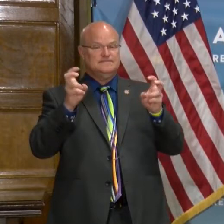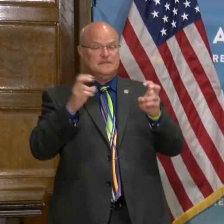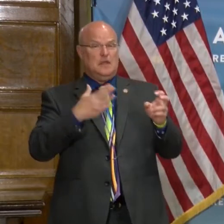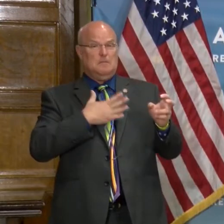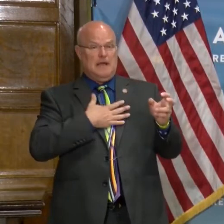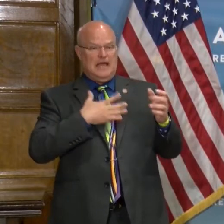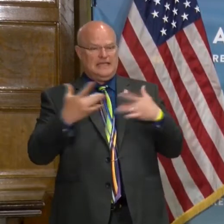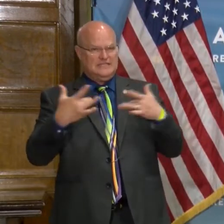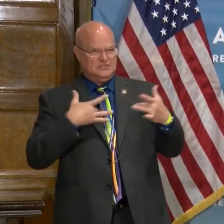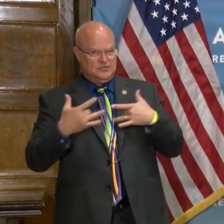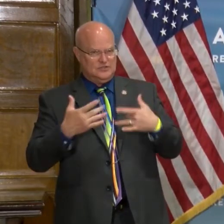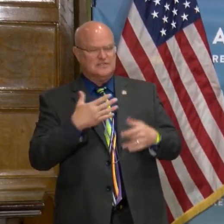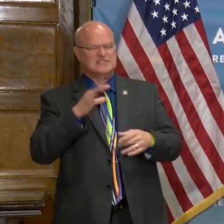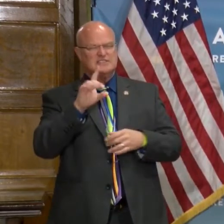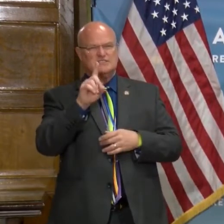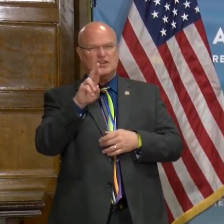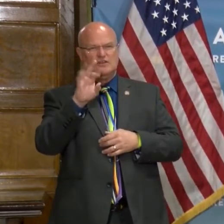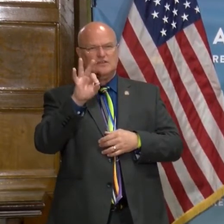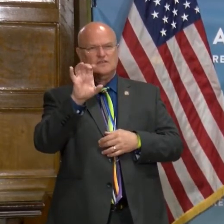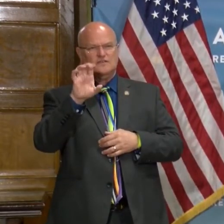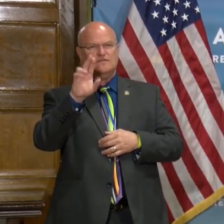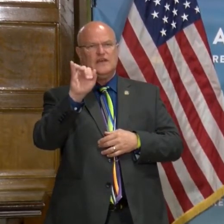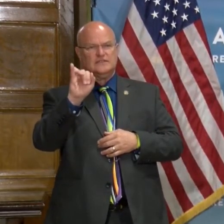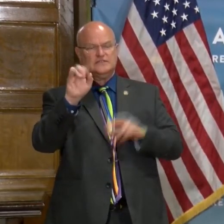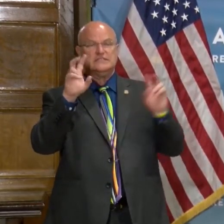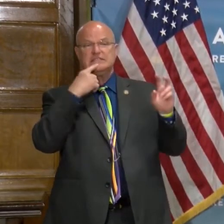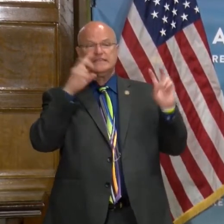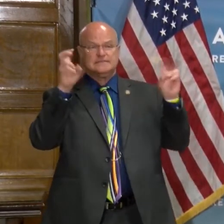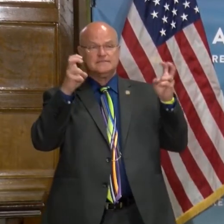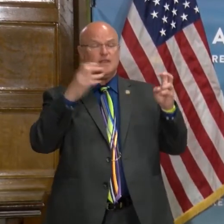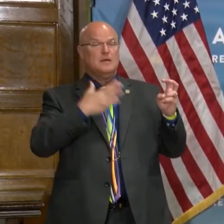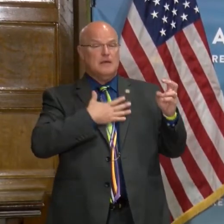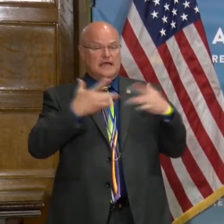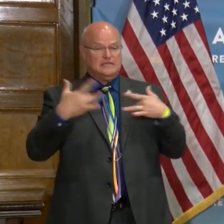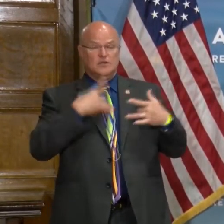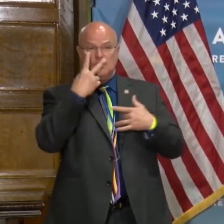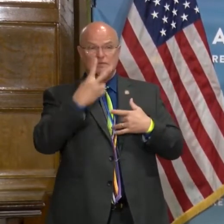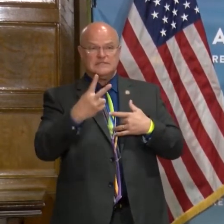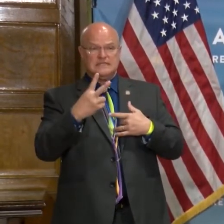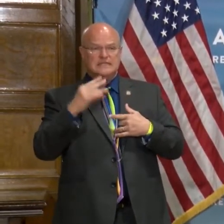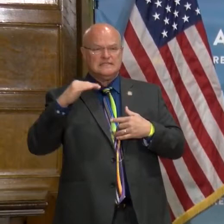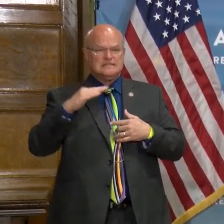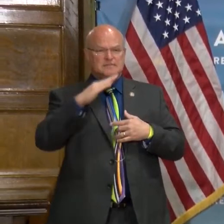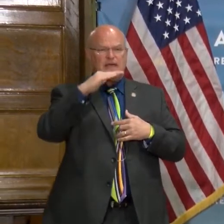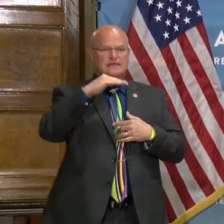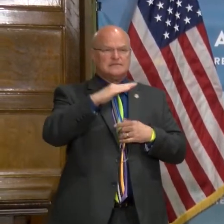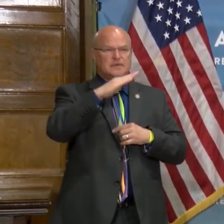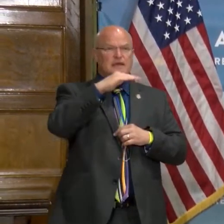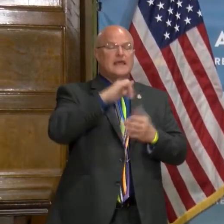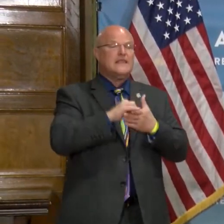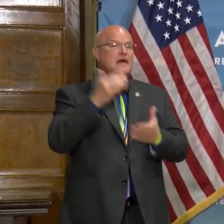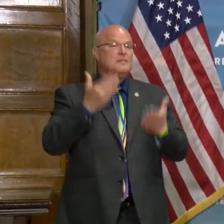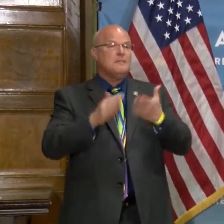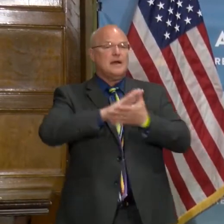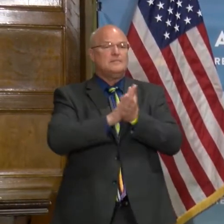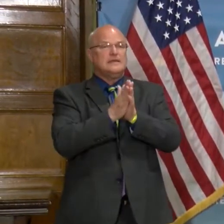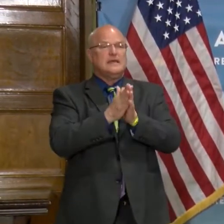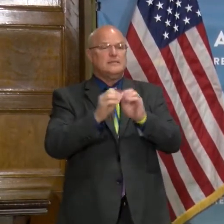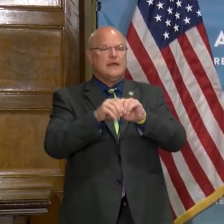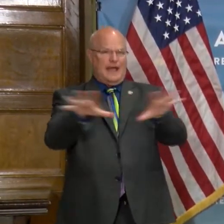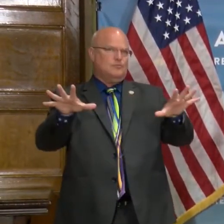and this is a quote from Dr. Fauci, my concern is that we will start to see little spikes that might turn